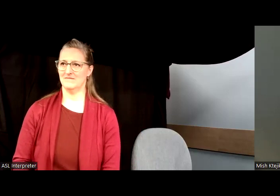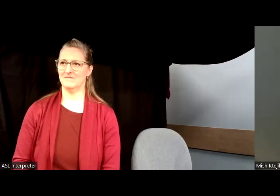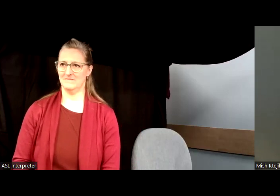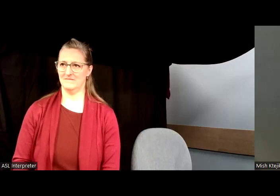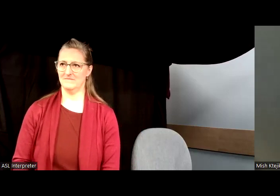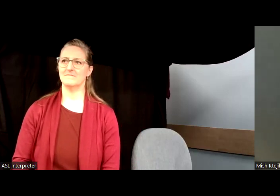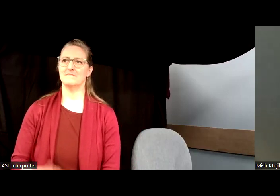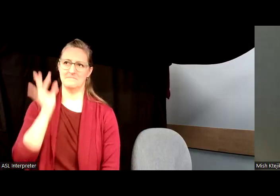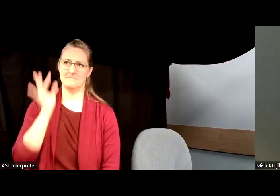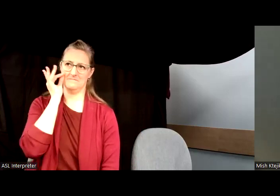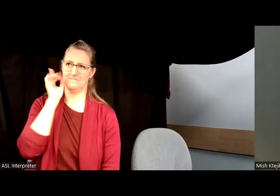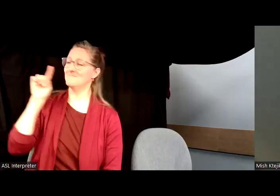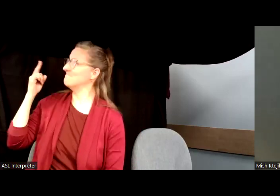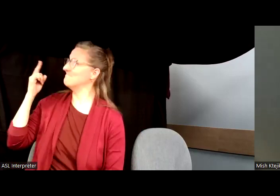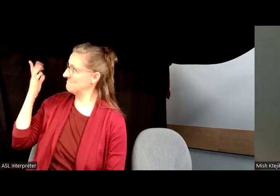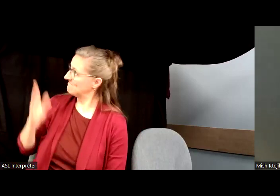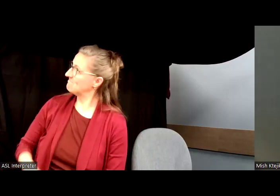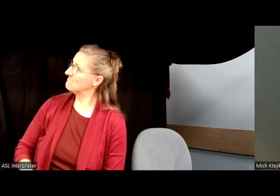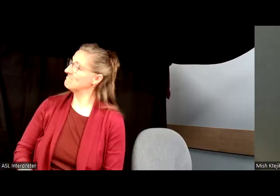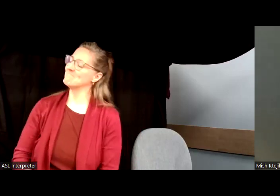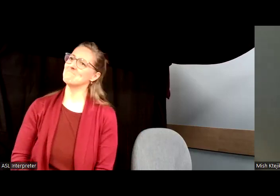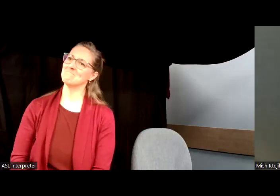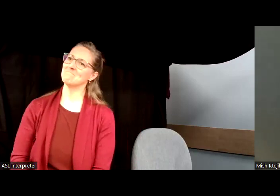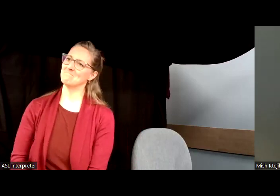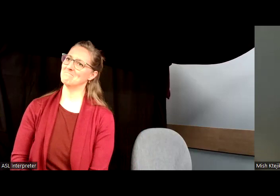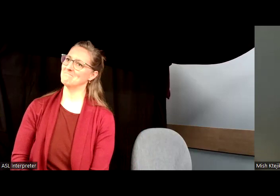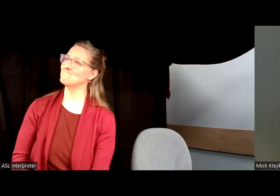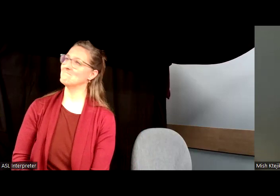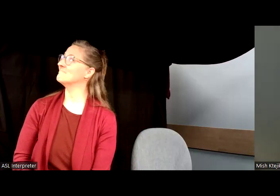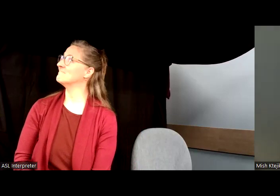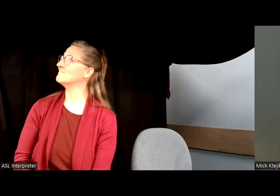This is Jack, let's do Mish first.